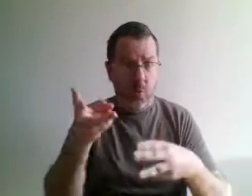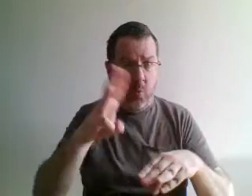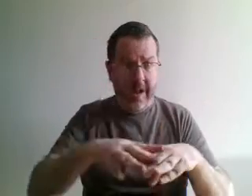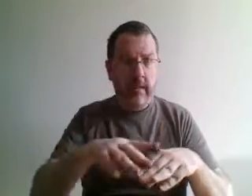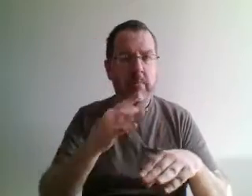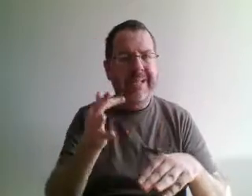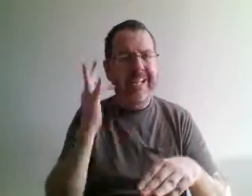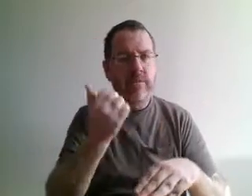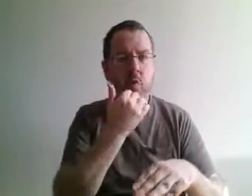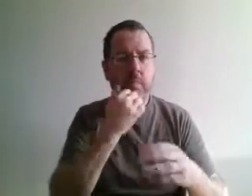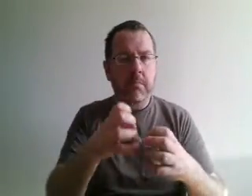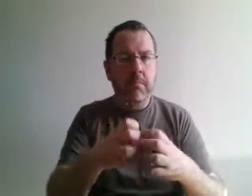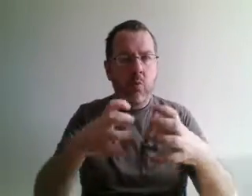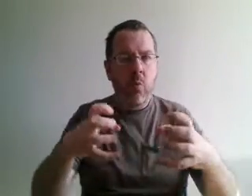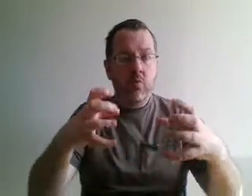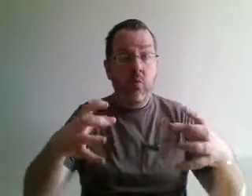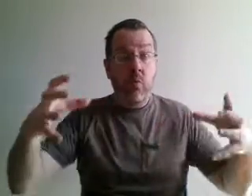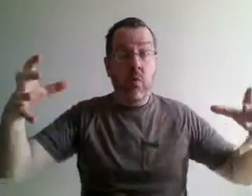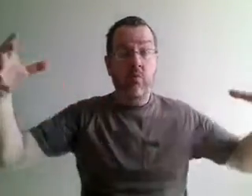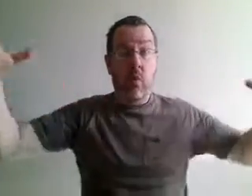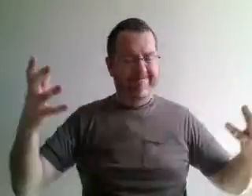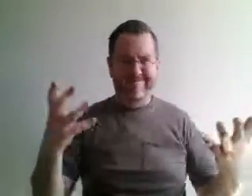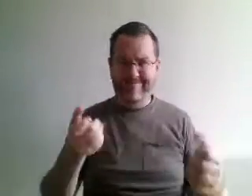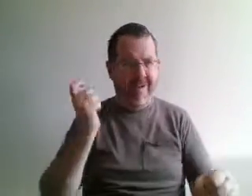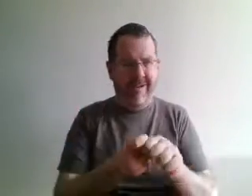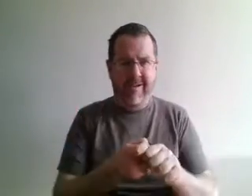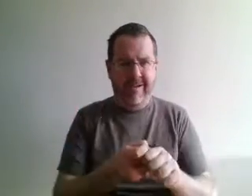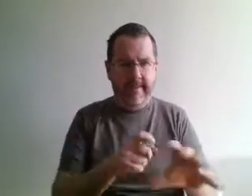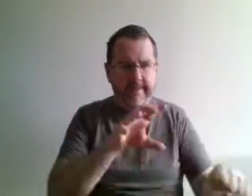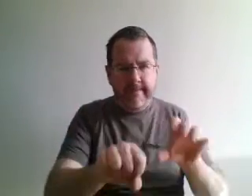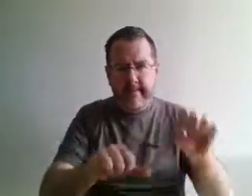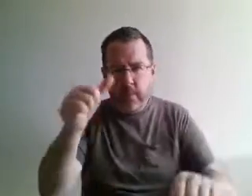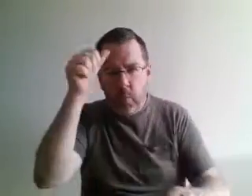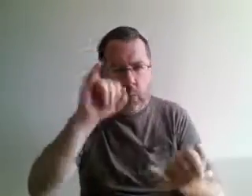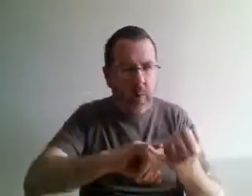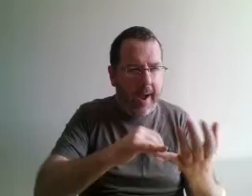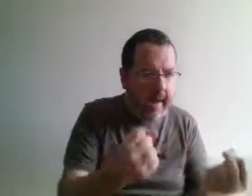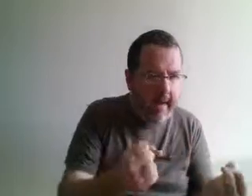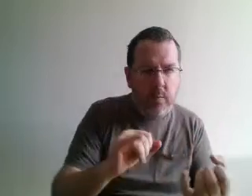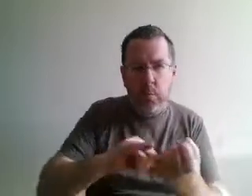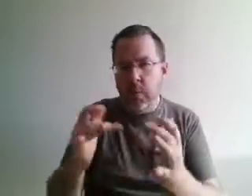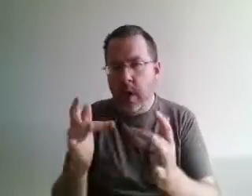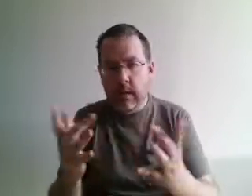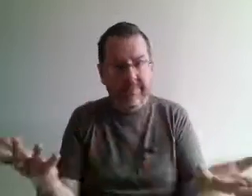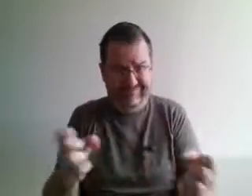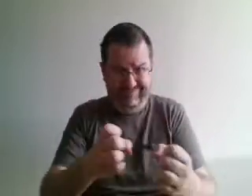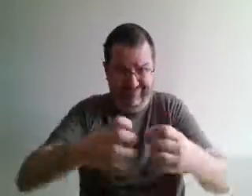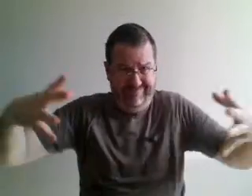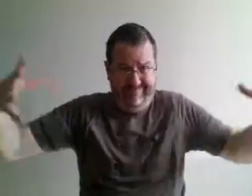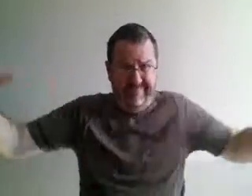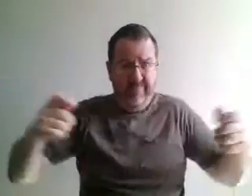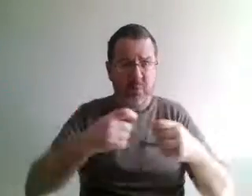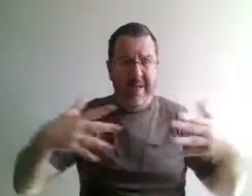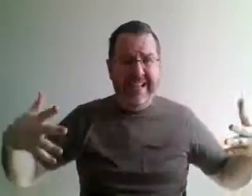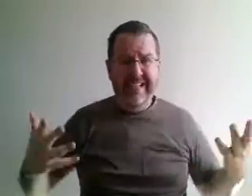difficult to do that, because first of all, it's just overpowers the system, and the test that's done, this PCR